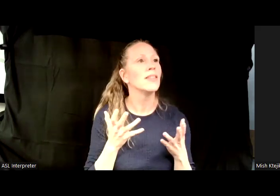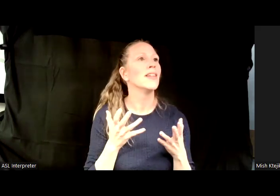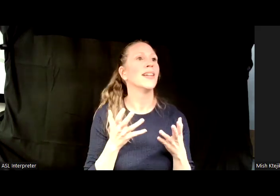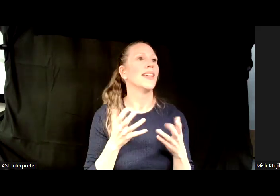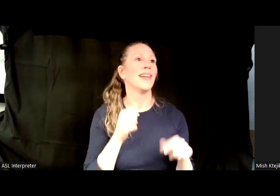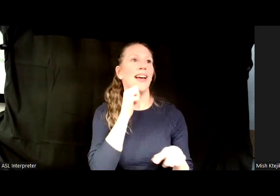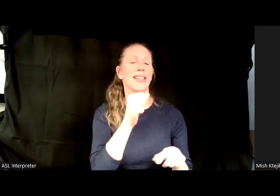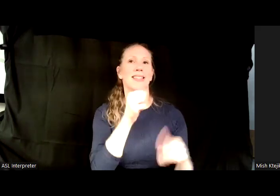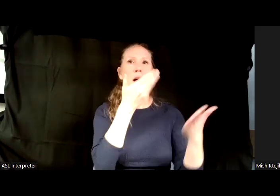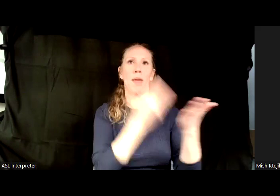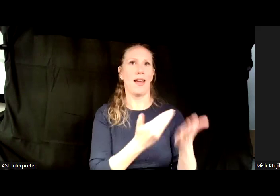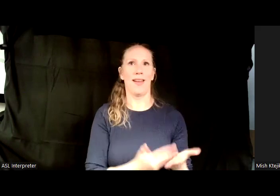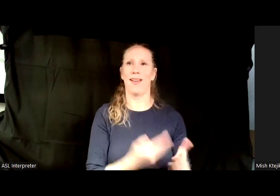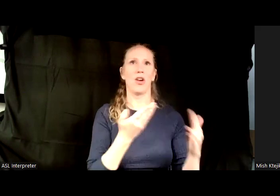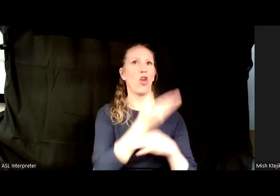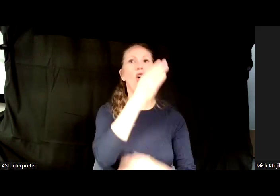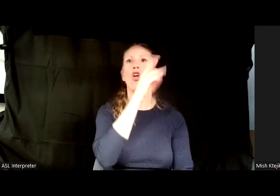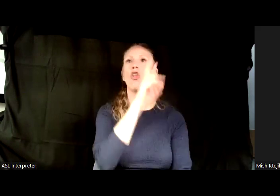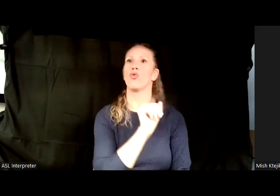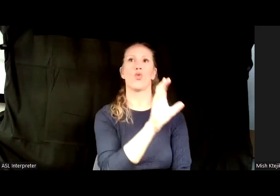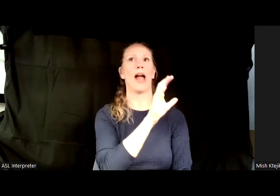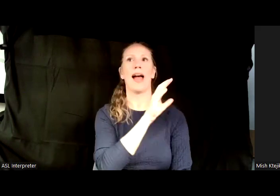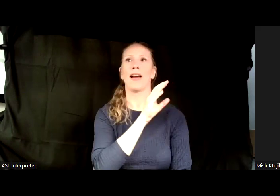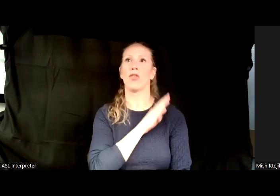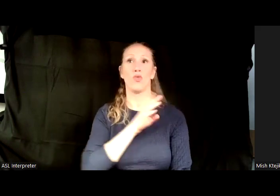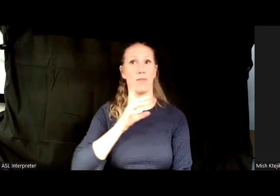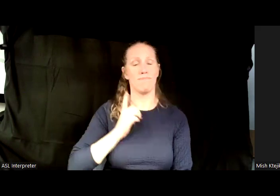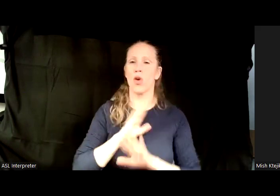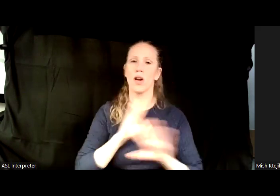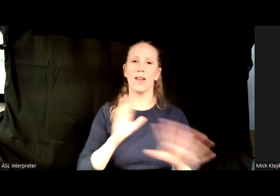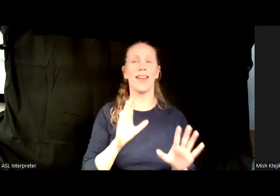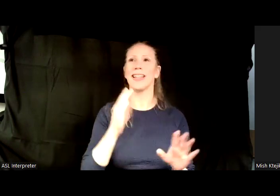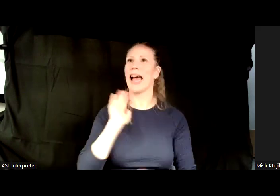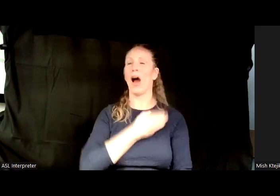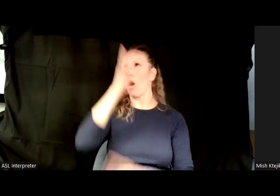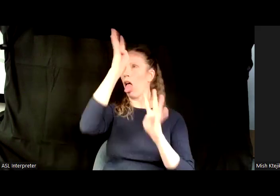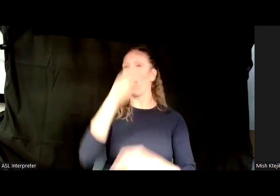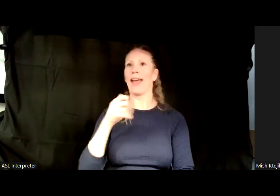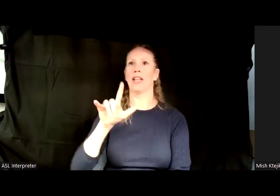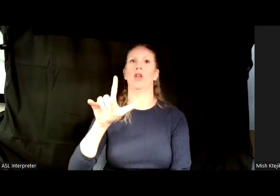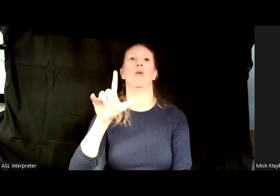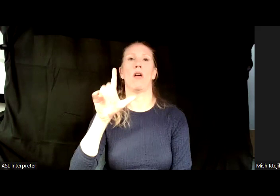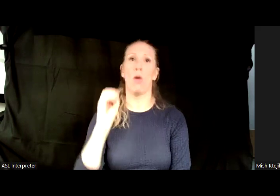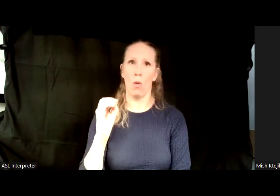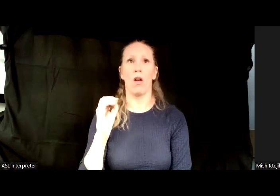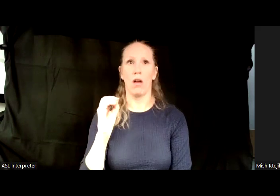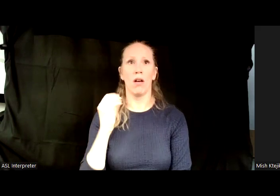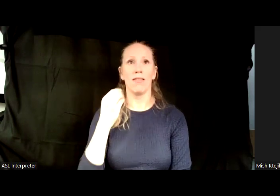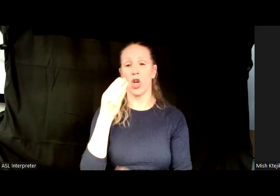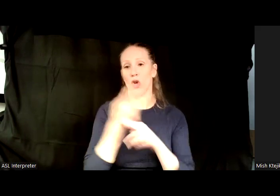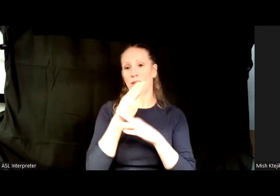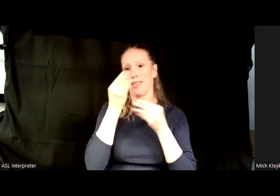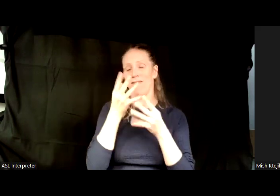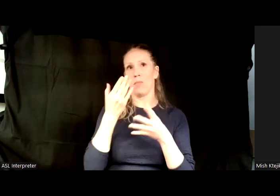not been vetted through the RAC or the board. It is what HLO came up with using the information that was